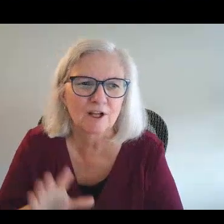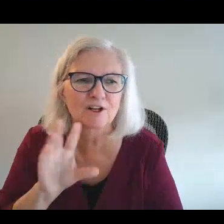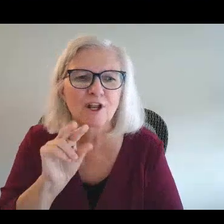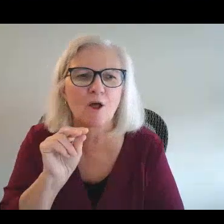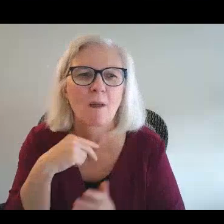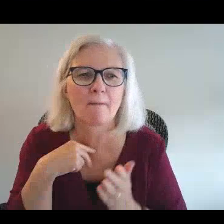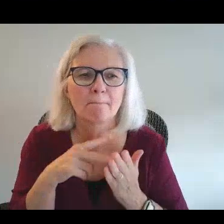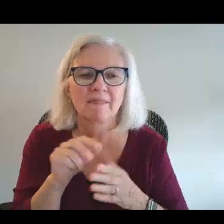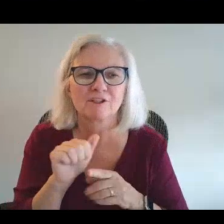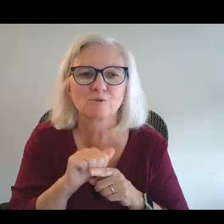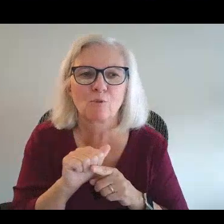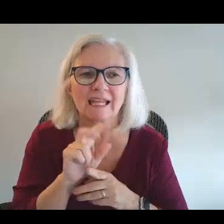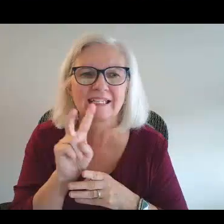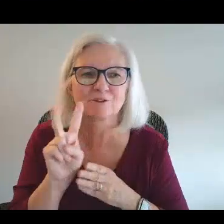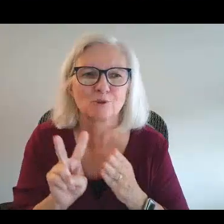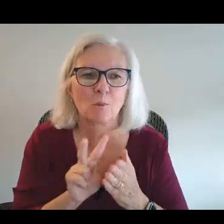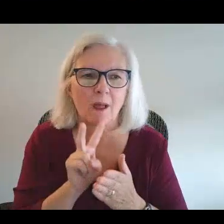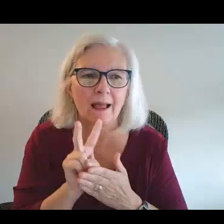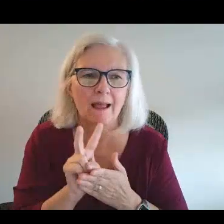Yeah.